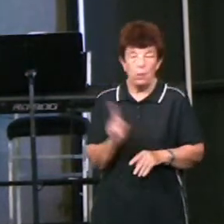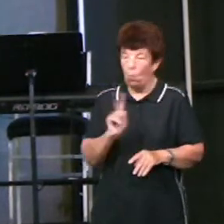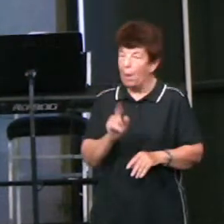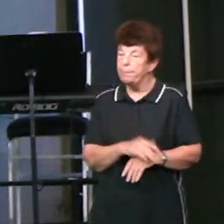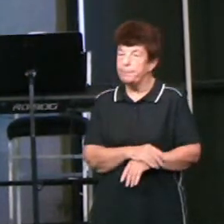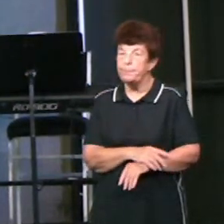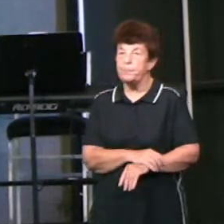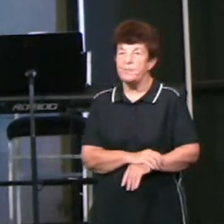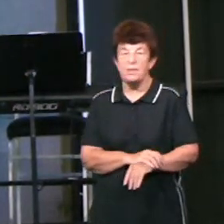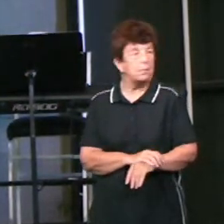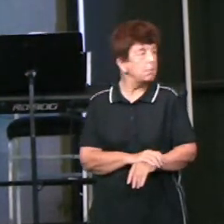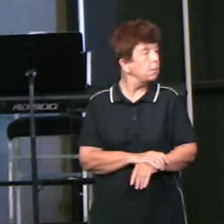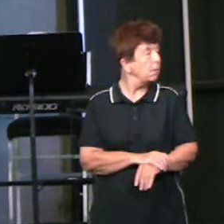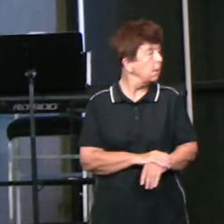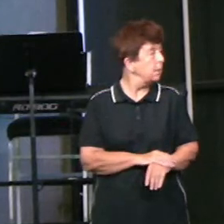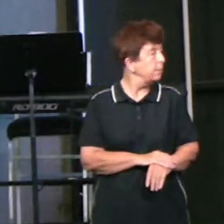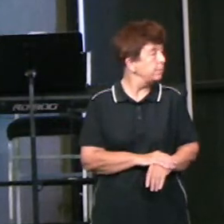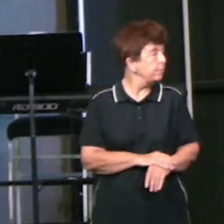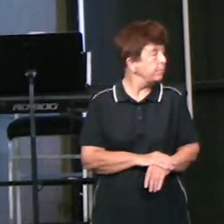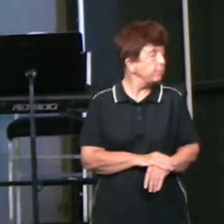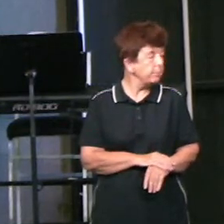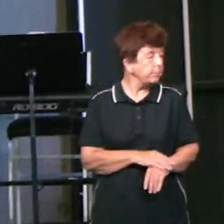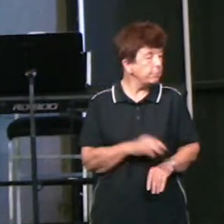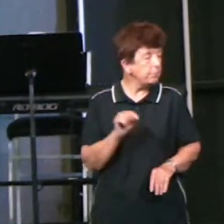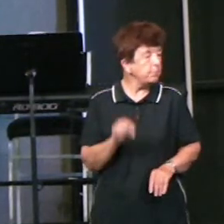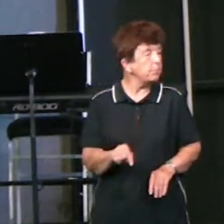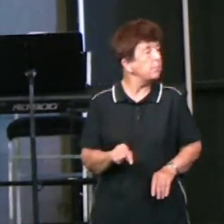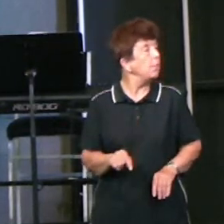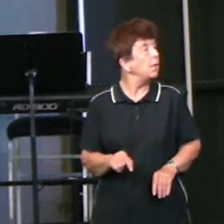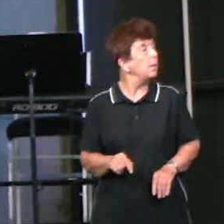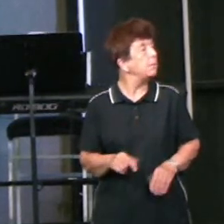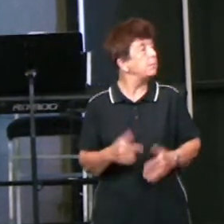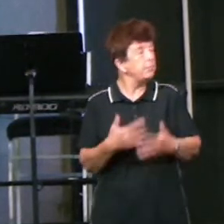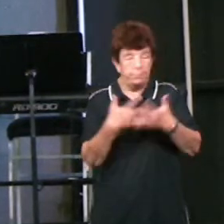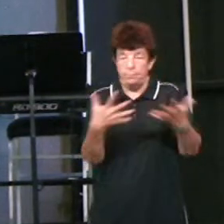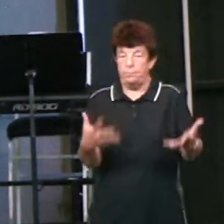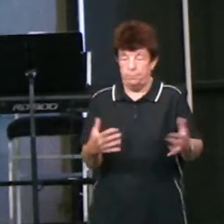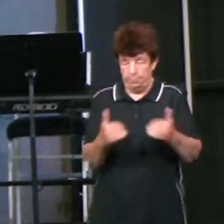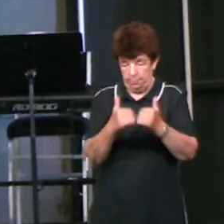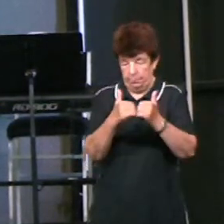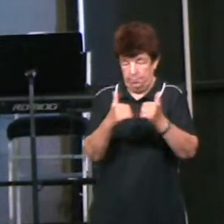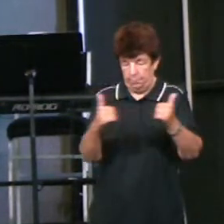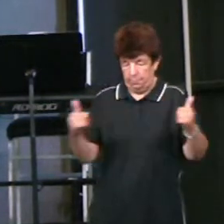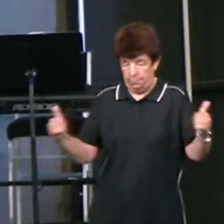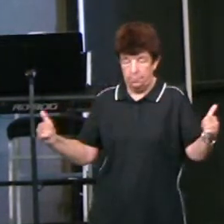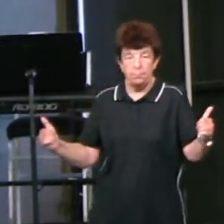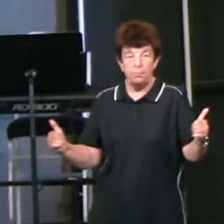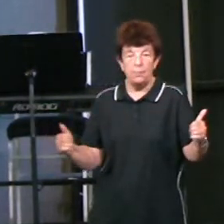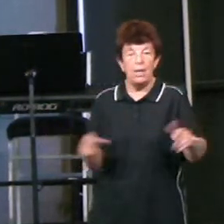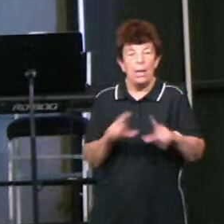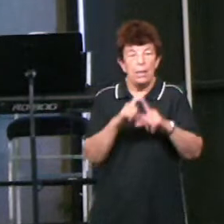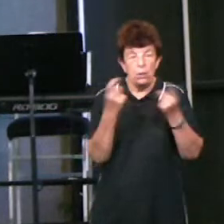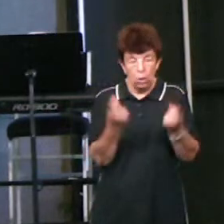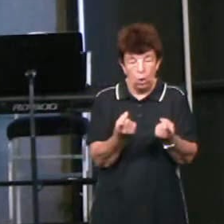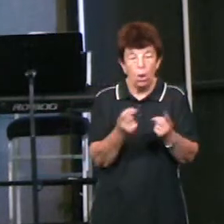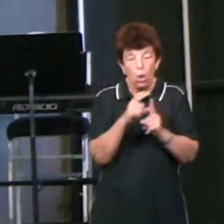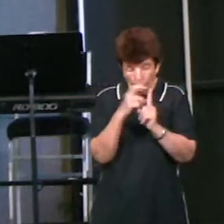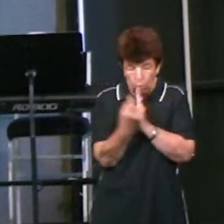is that contextually there is a large separation, there's a large cultural